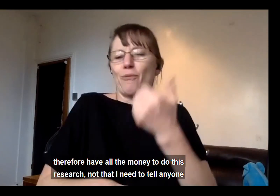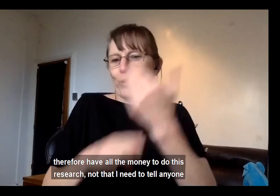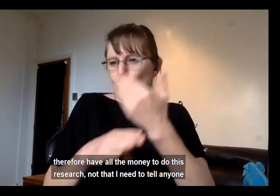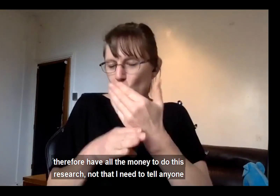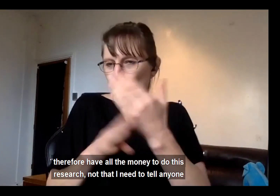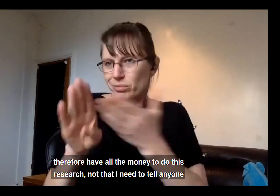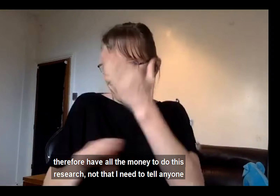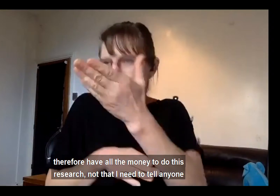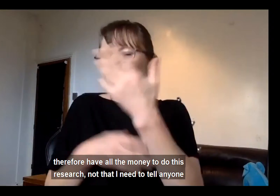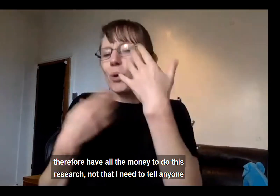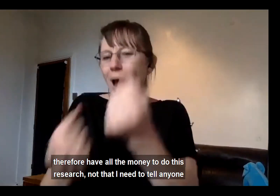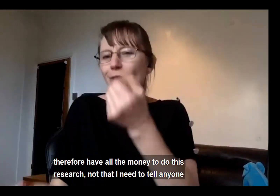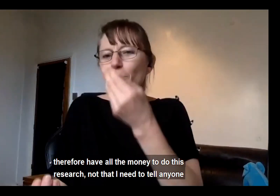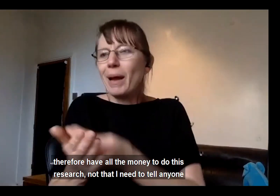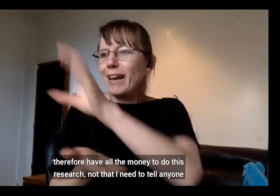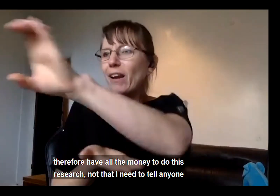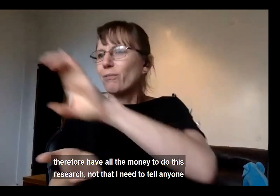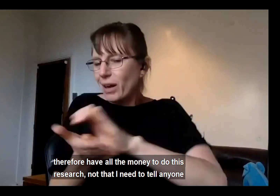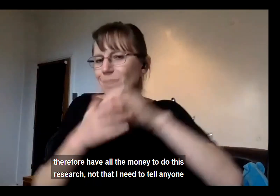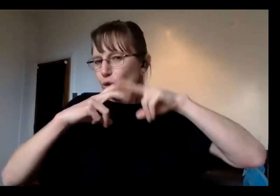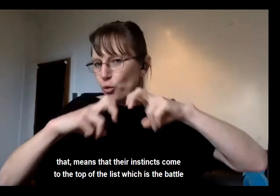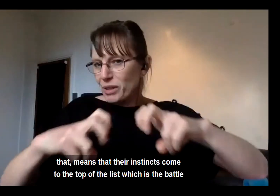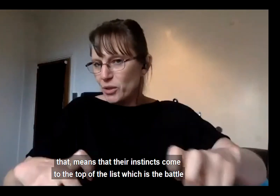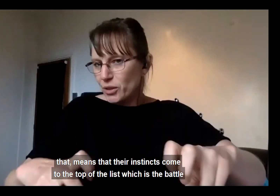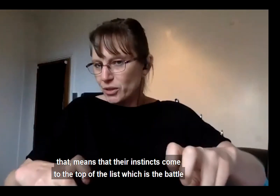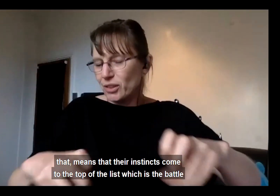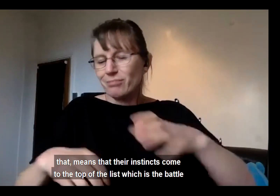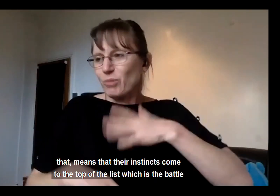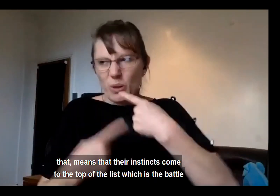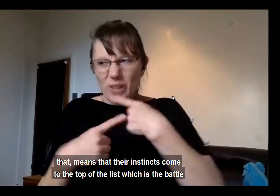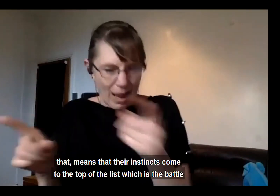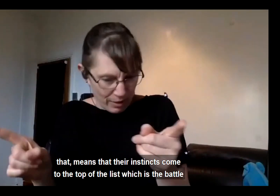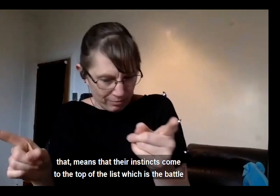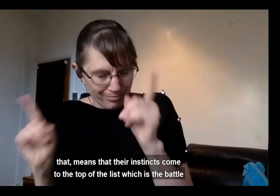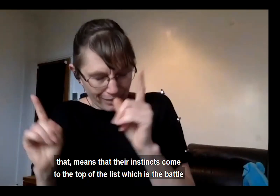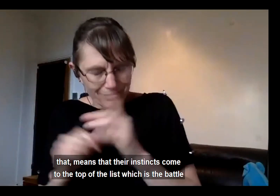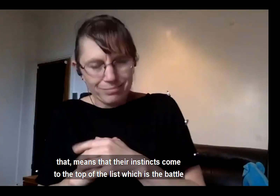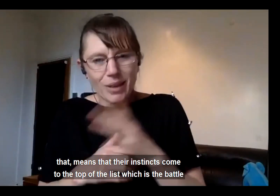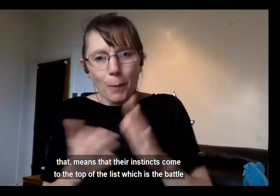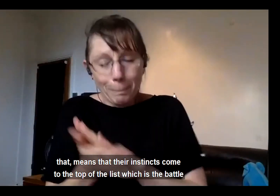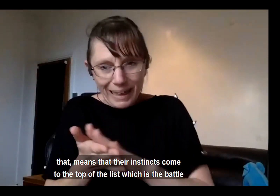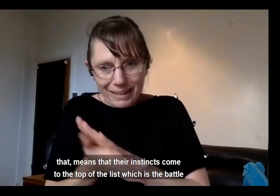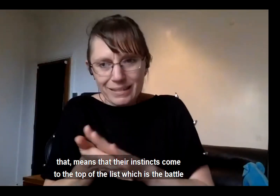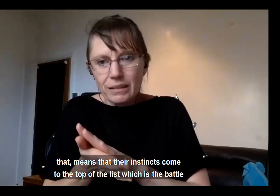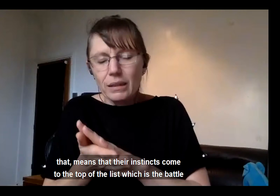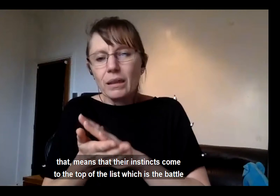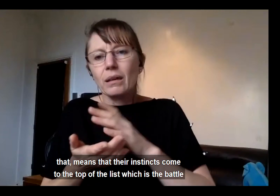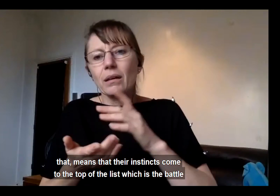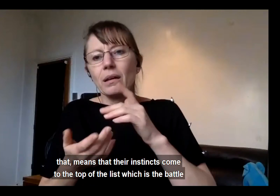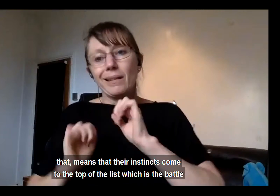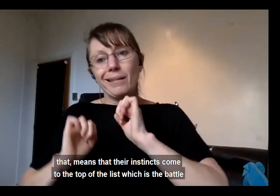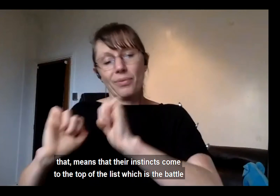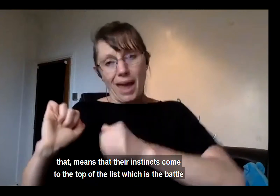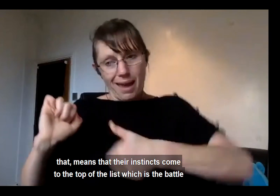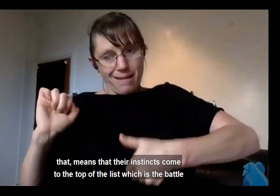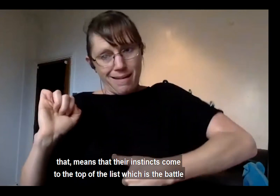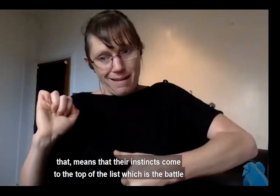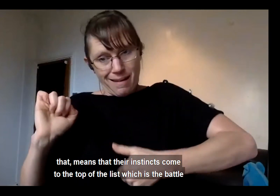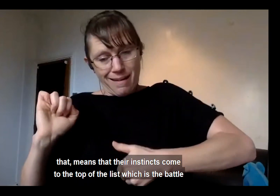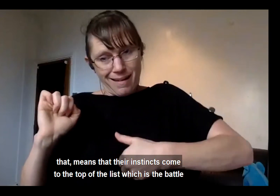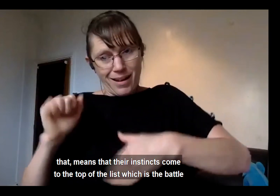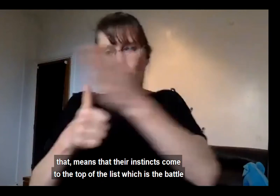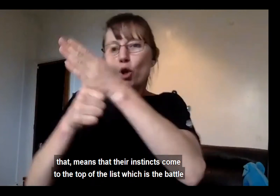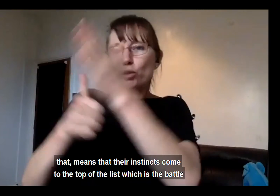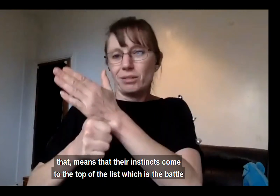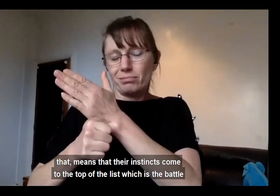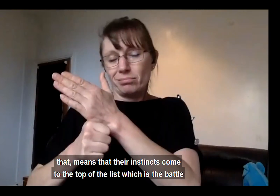this research, not that I need to tell anyone that, means that their instincts come to the top of the